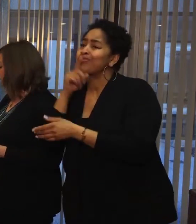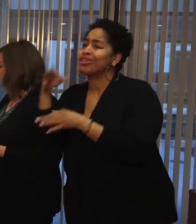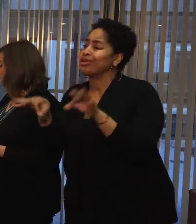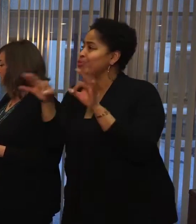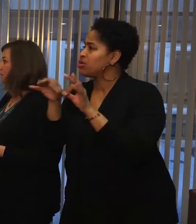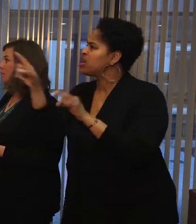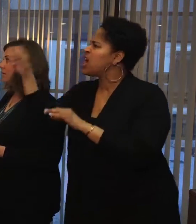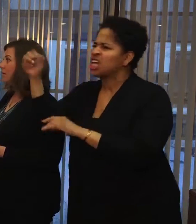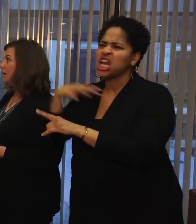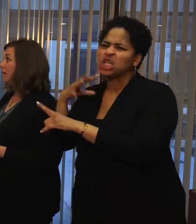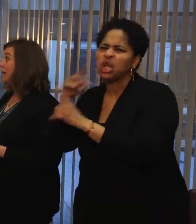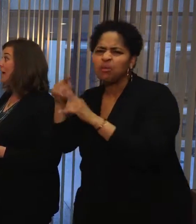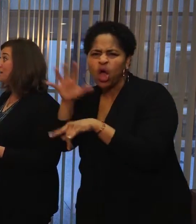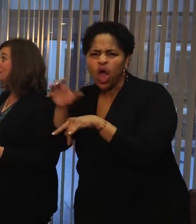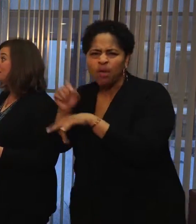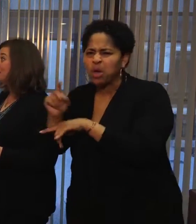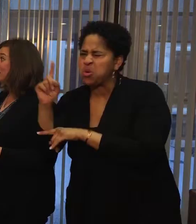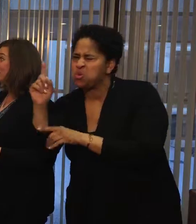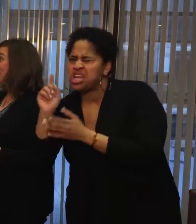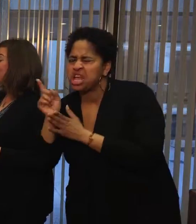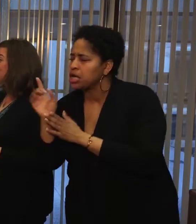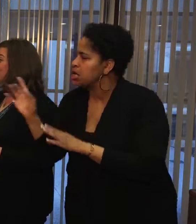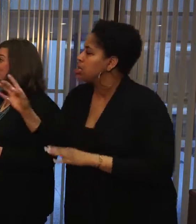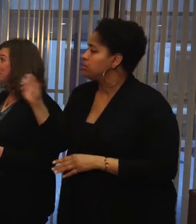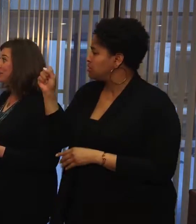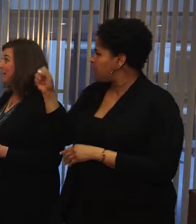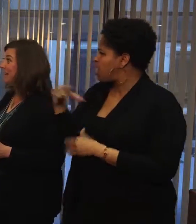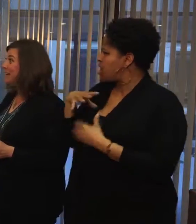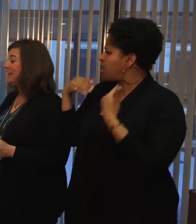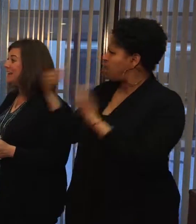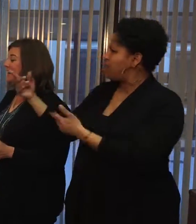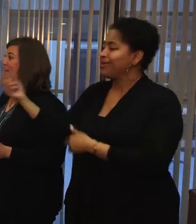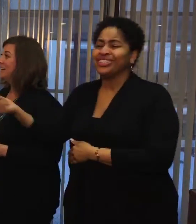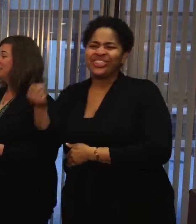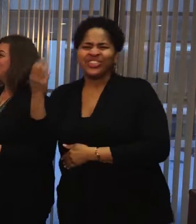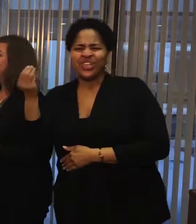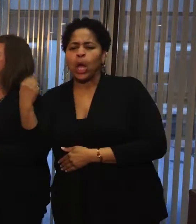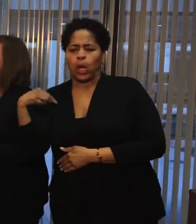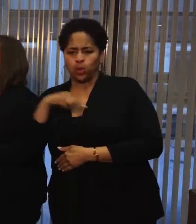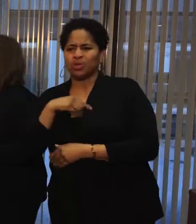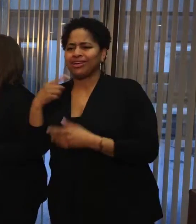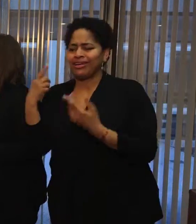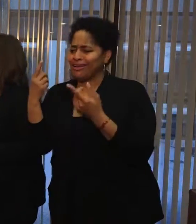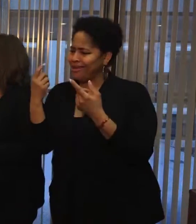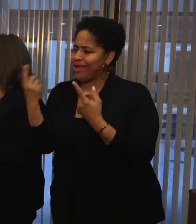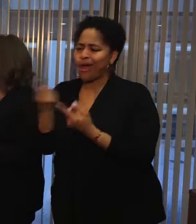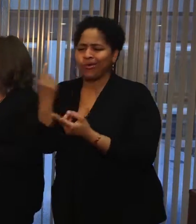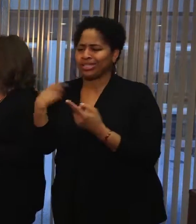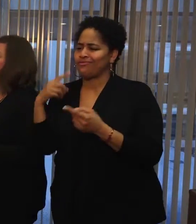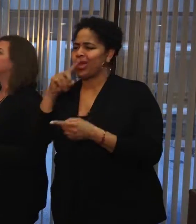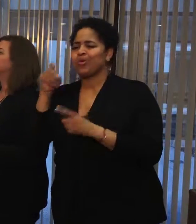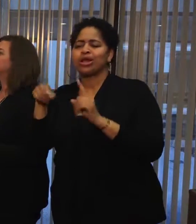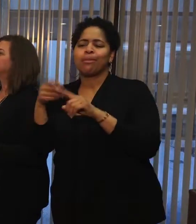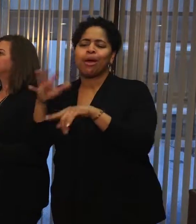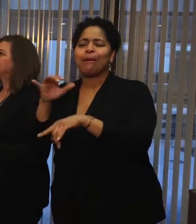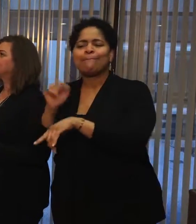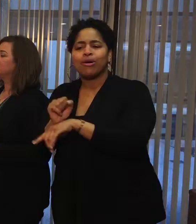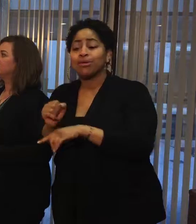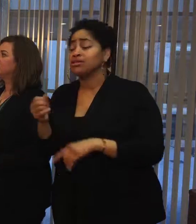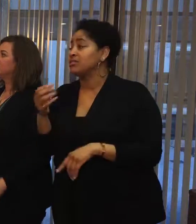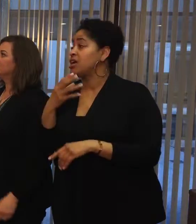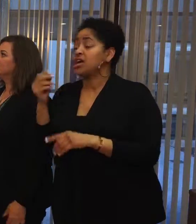important. Can I just talk about appointments for Yes. just 1 second? Absolutely. So we run into these questions a lot about appointments,